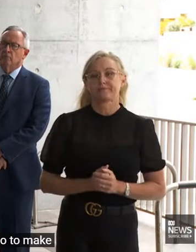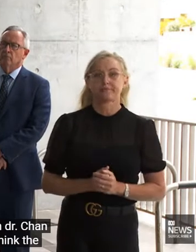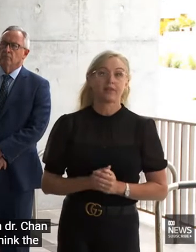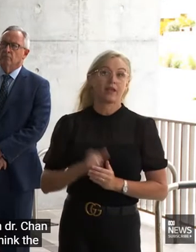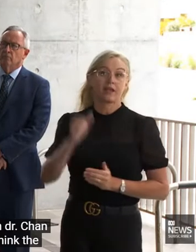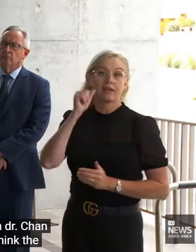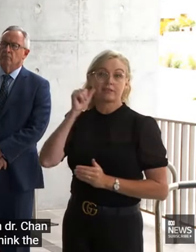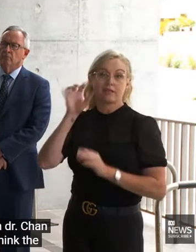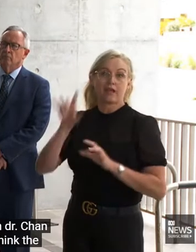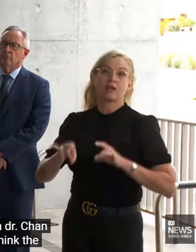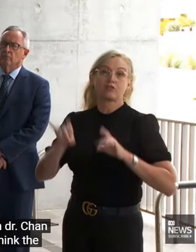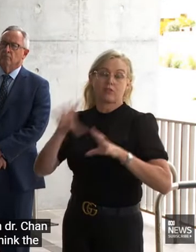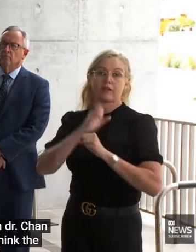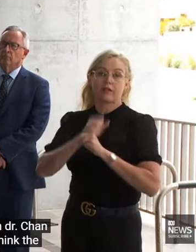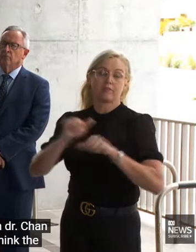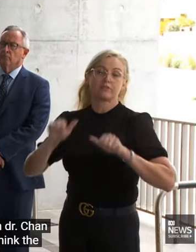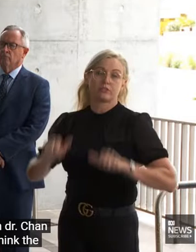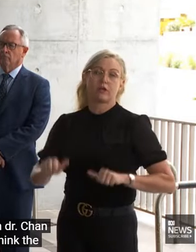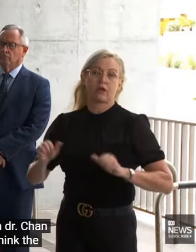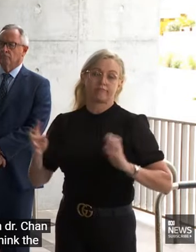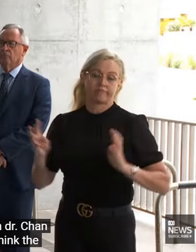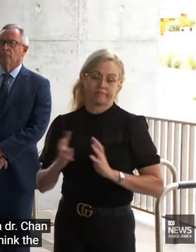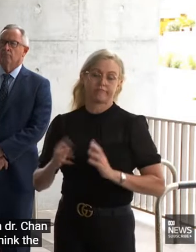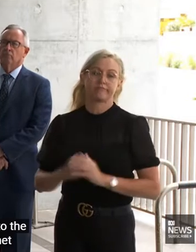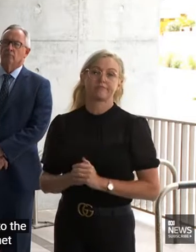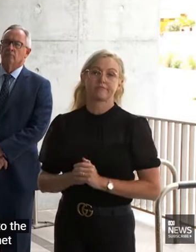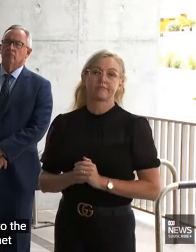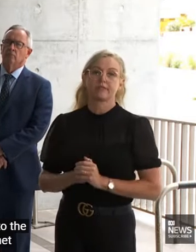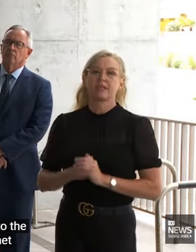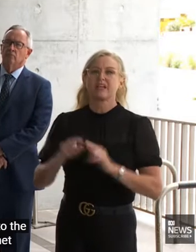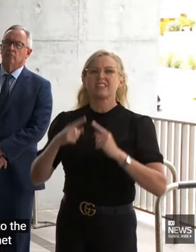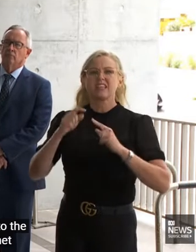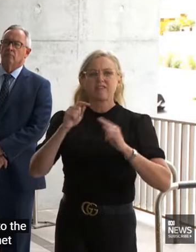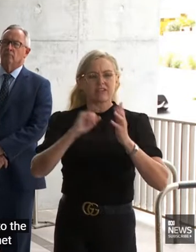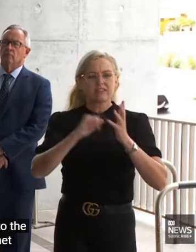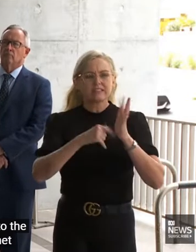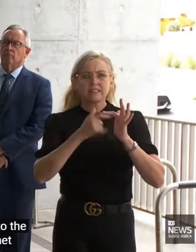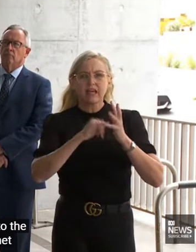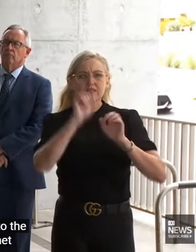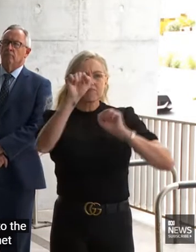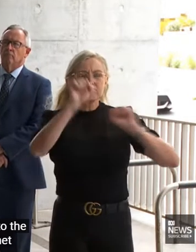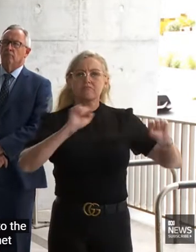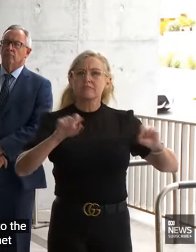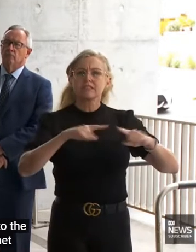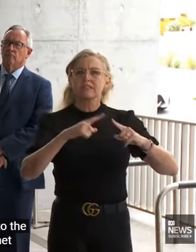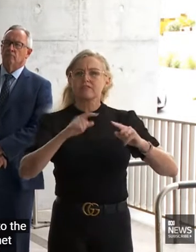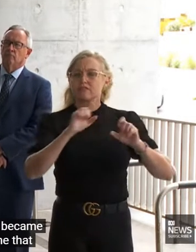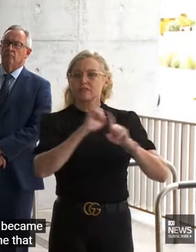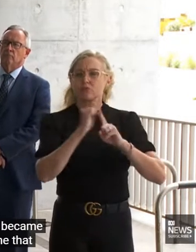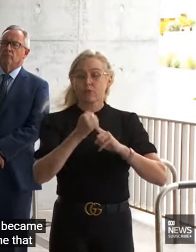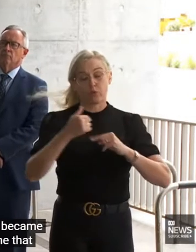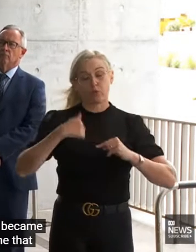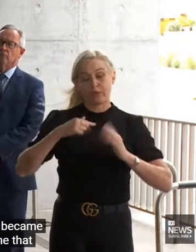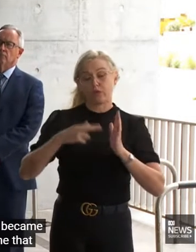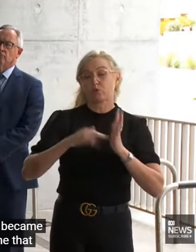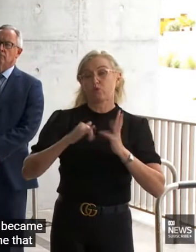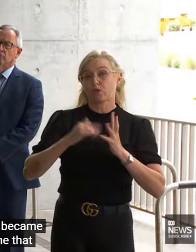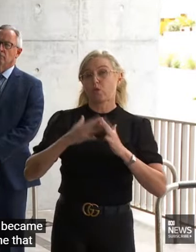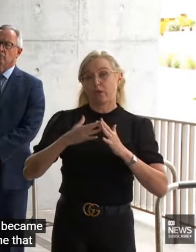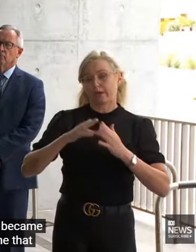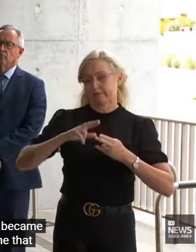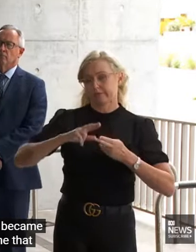decision yesterday is it became very apparent to me that different states are in different positions. We have much greater case numbers, particularly of